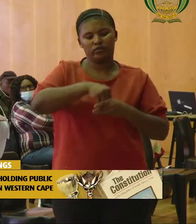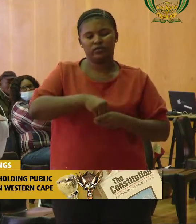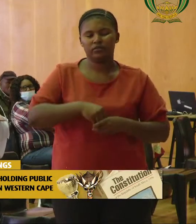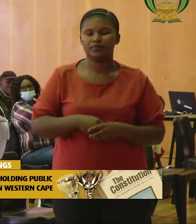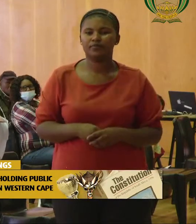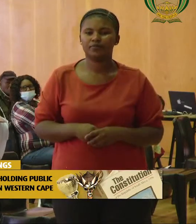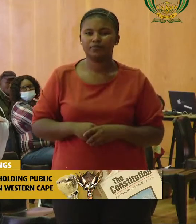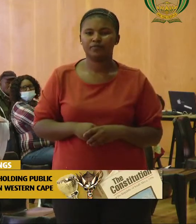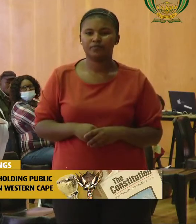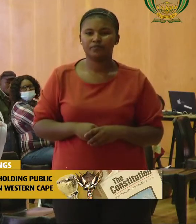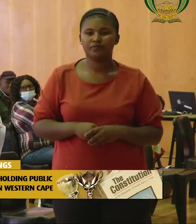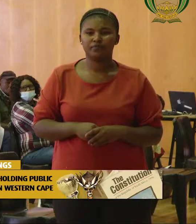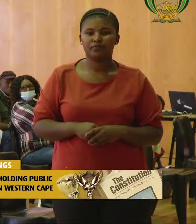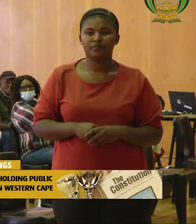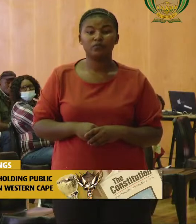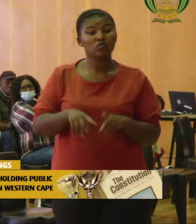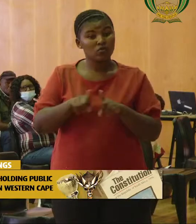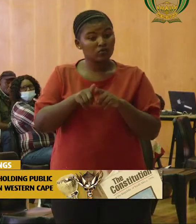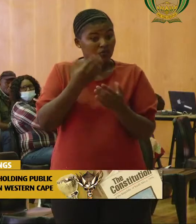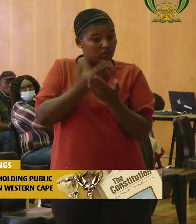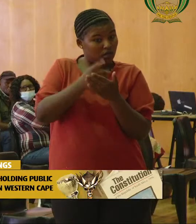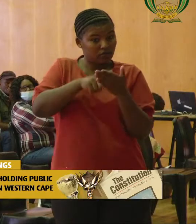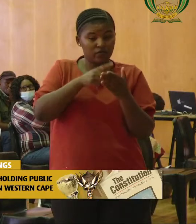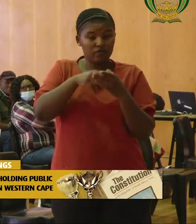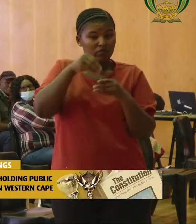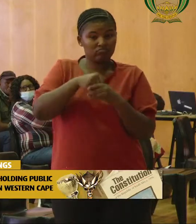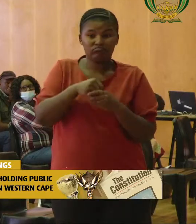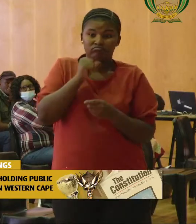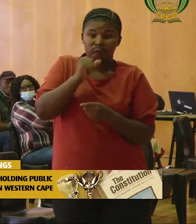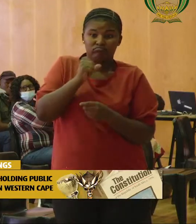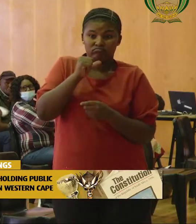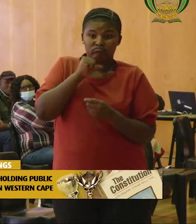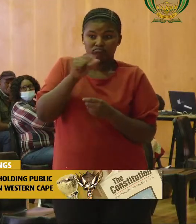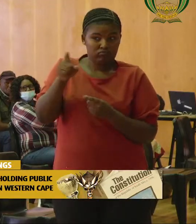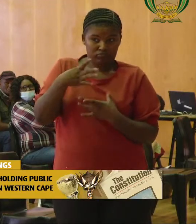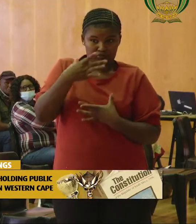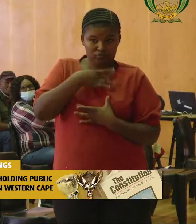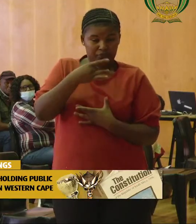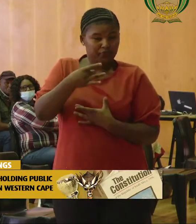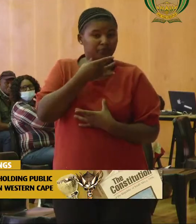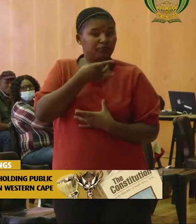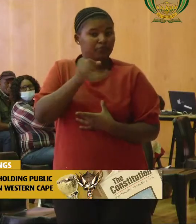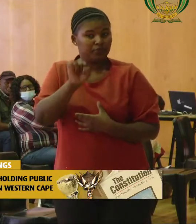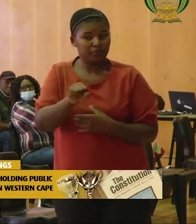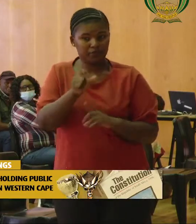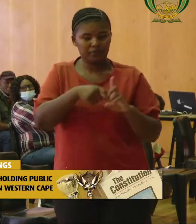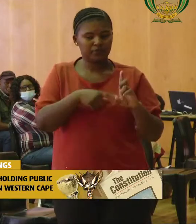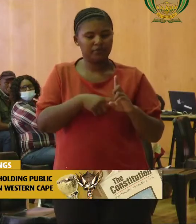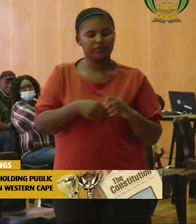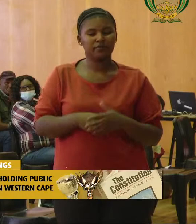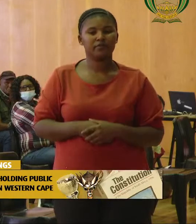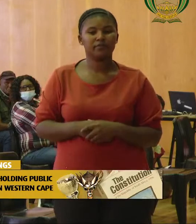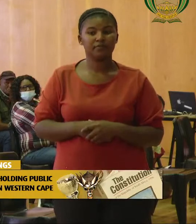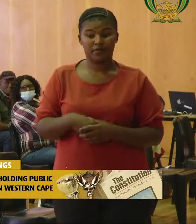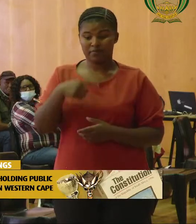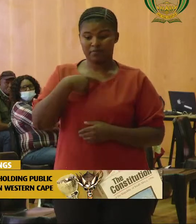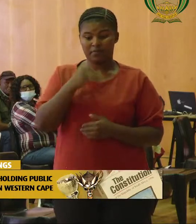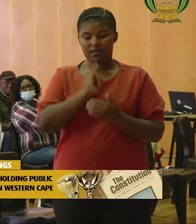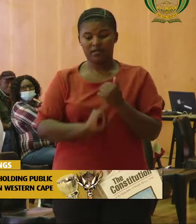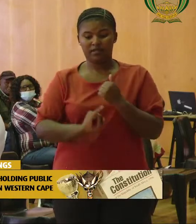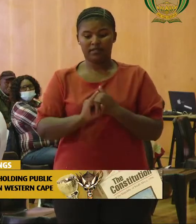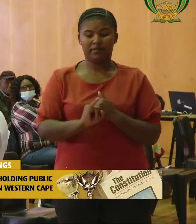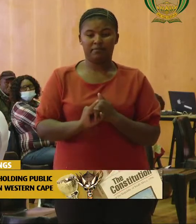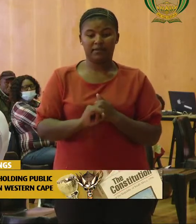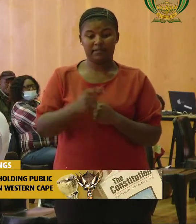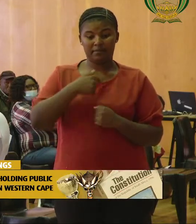to office and to vote for whomever they deem worthy of office. Chair, in my case as an independent,